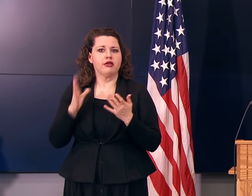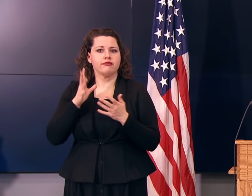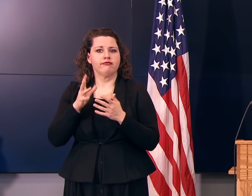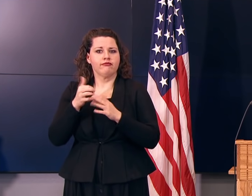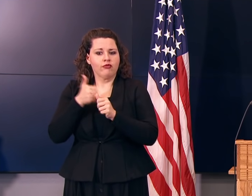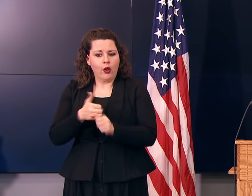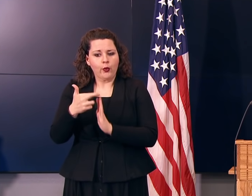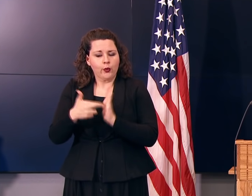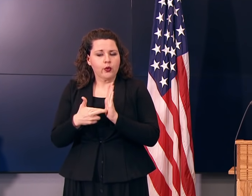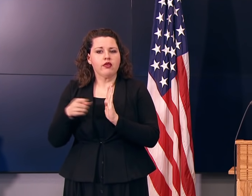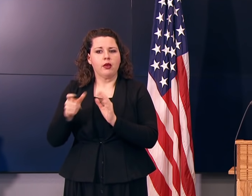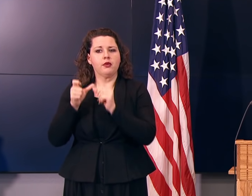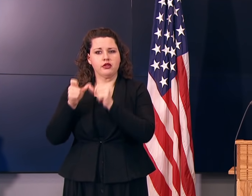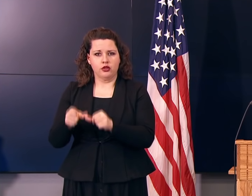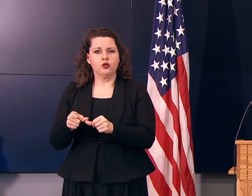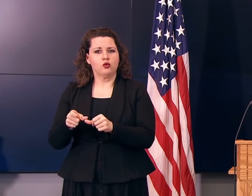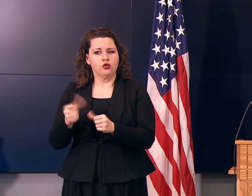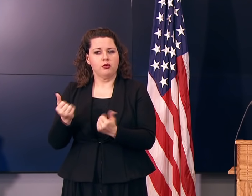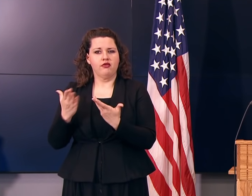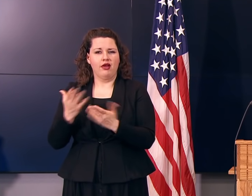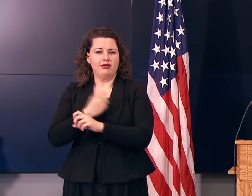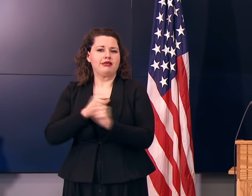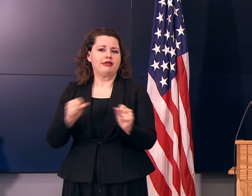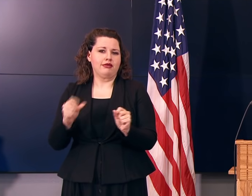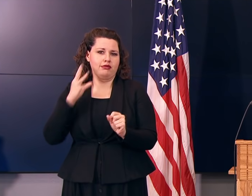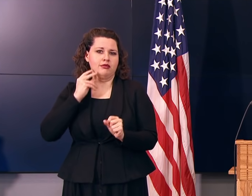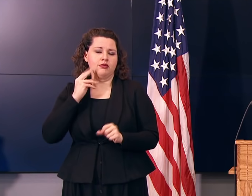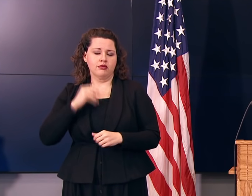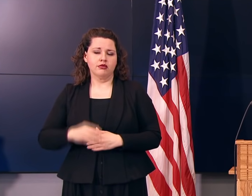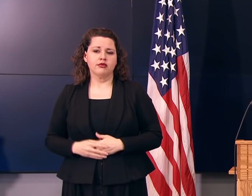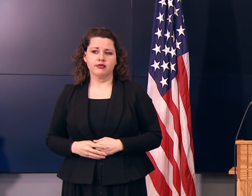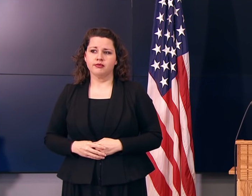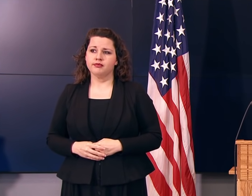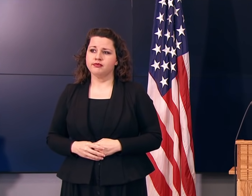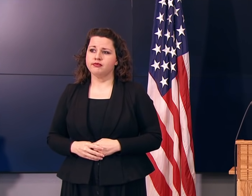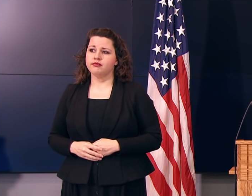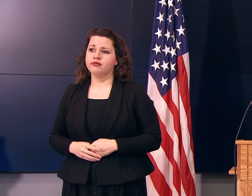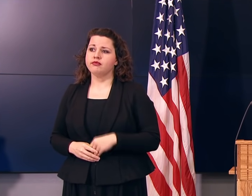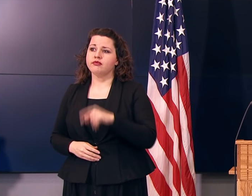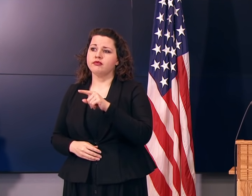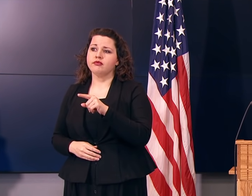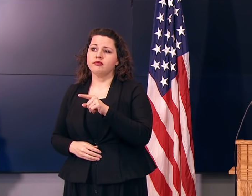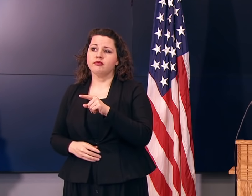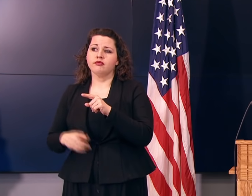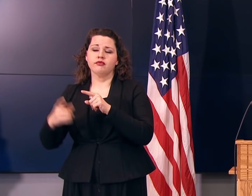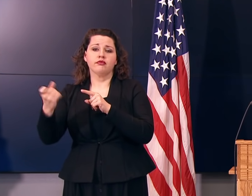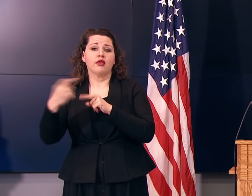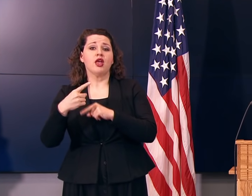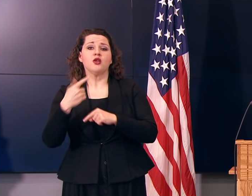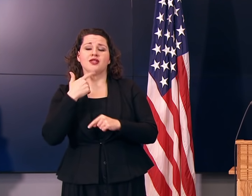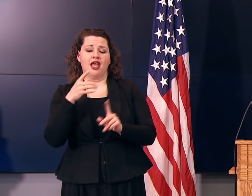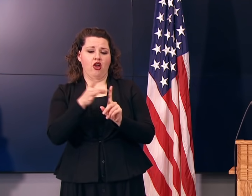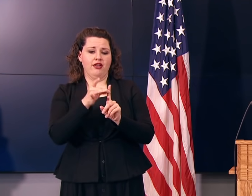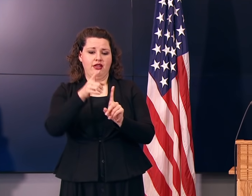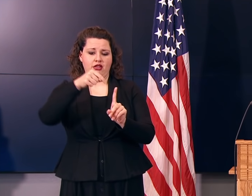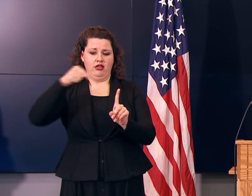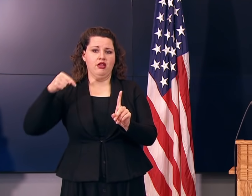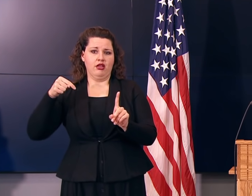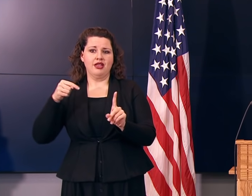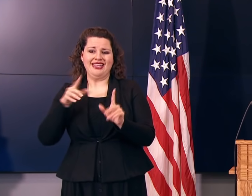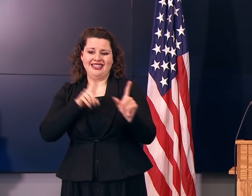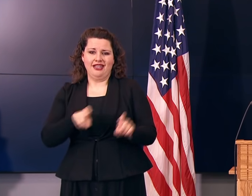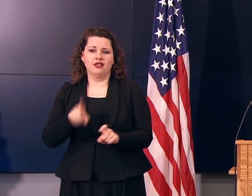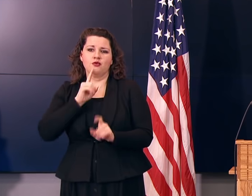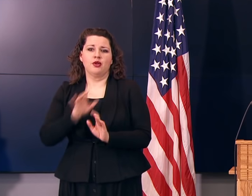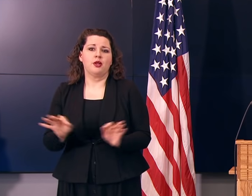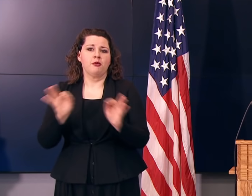continue to do what they need to do to provide that safe experience. Governor, you said contact tracing and testing is really